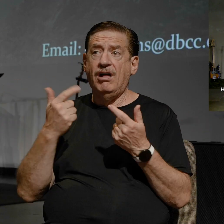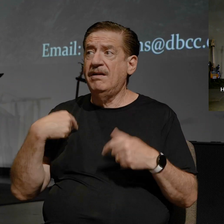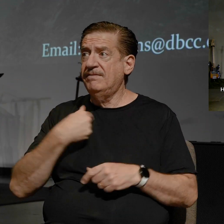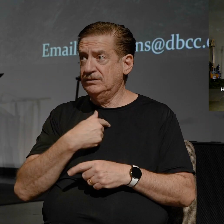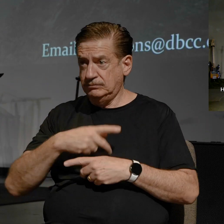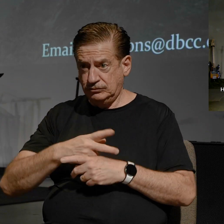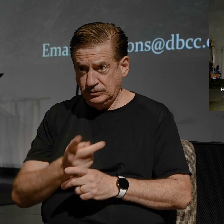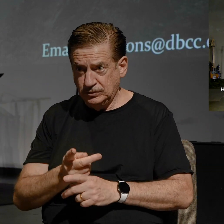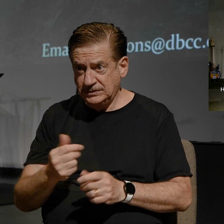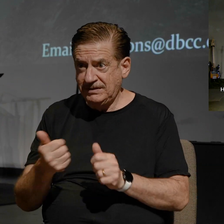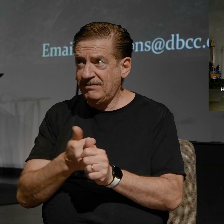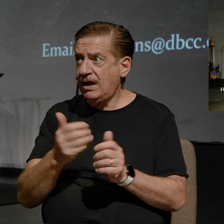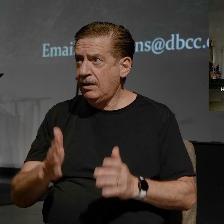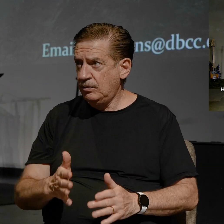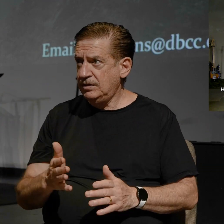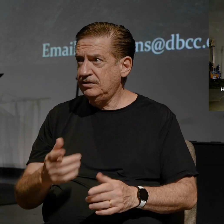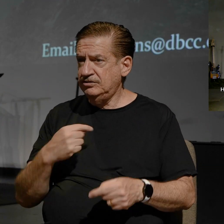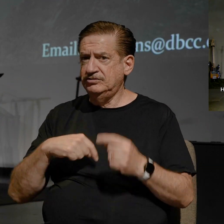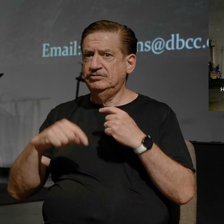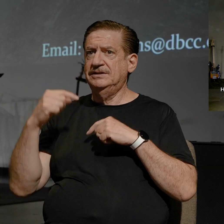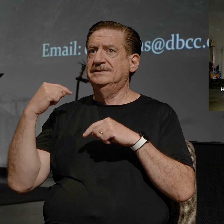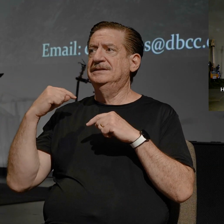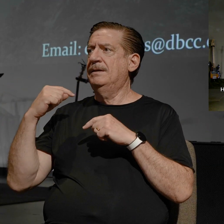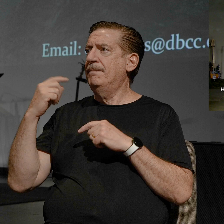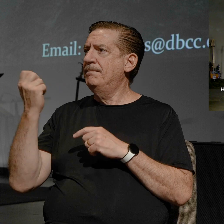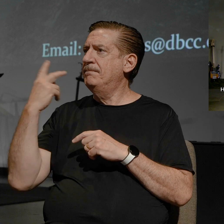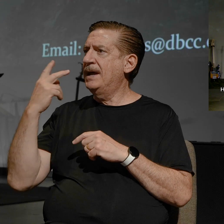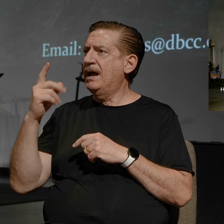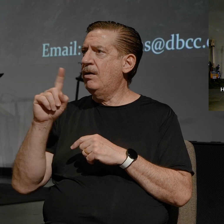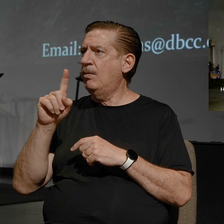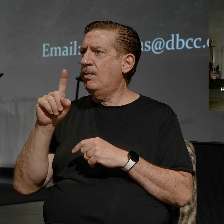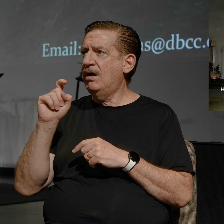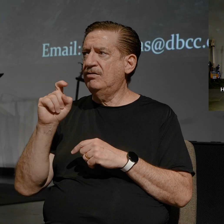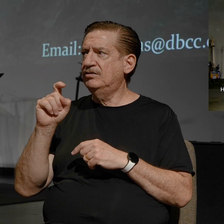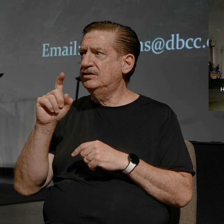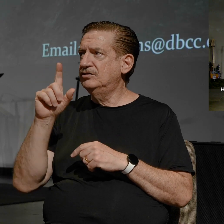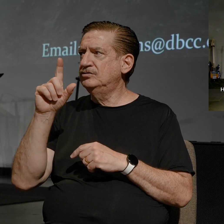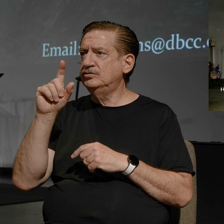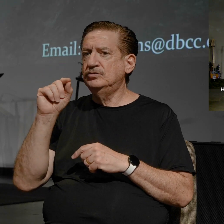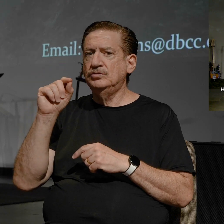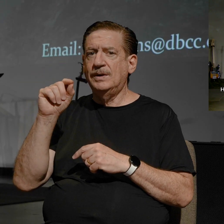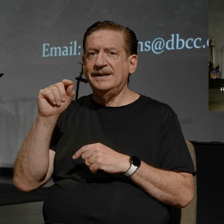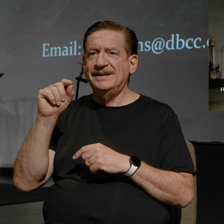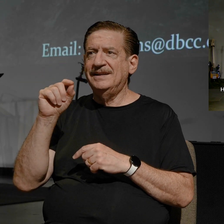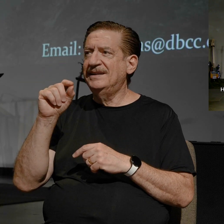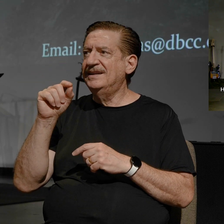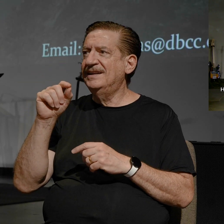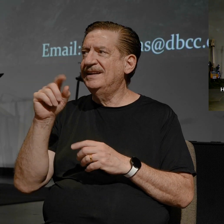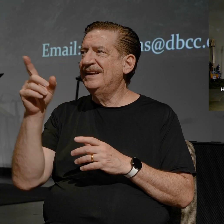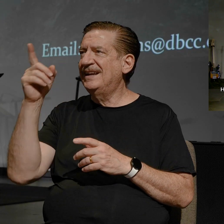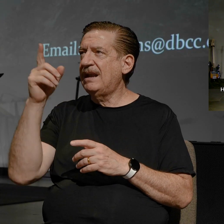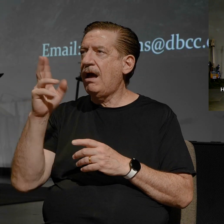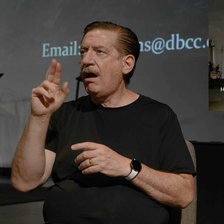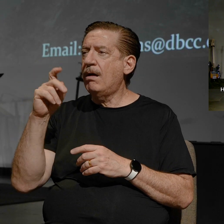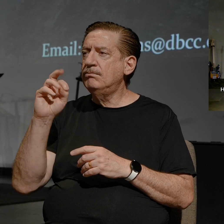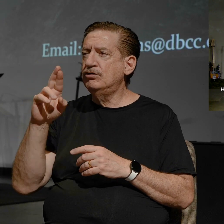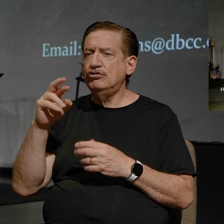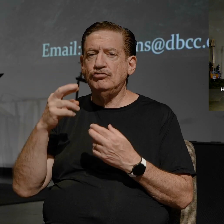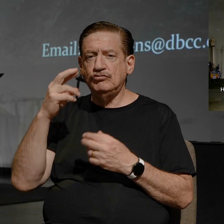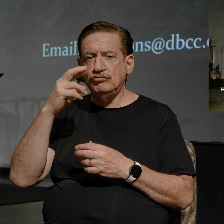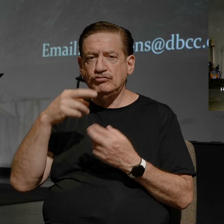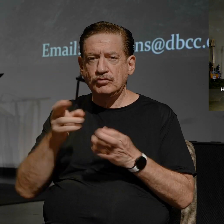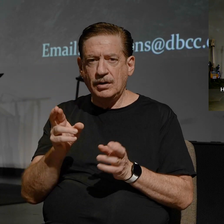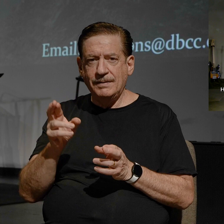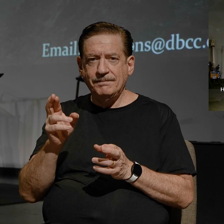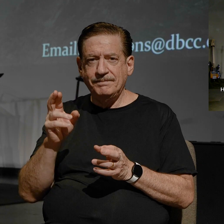followers, we trace ourselves back to eventually that, 120 in the upper room in Acts chapter 1 and 2 that kind of began